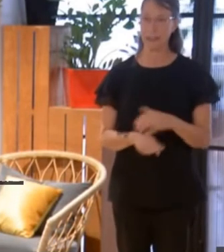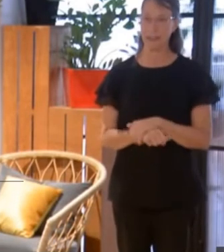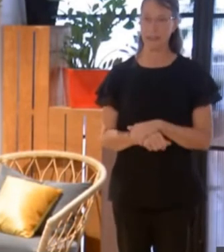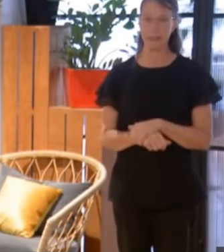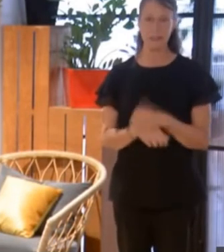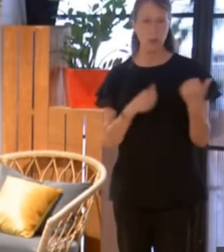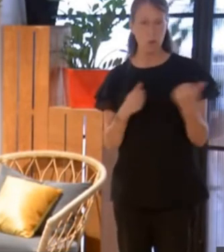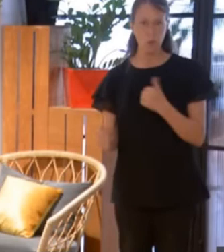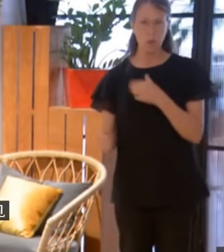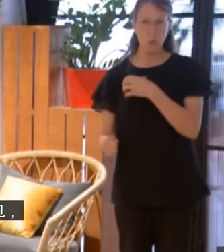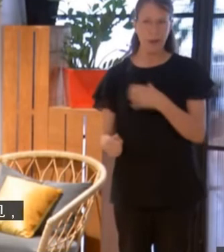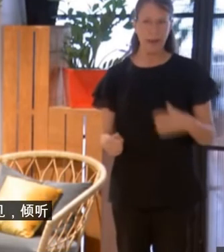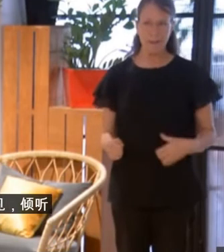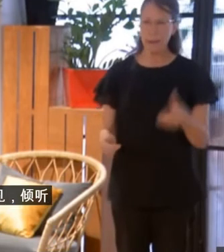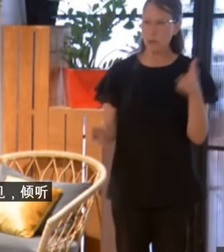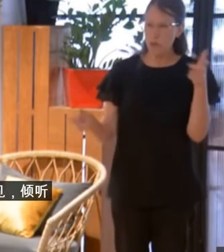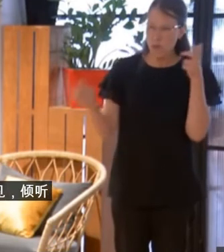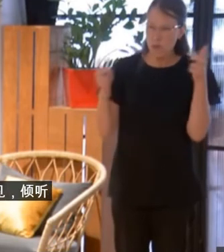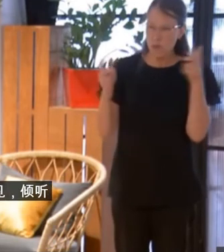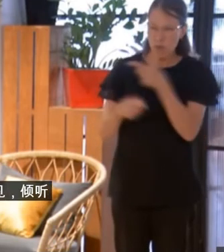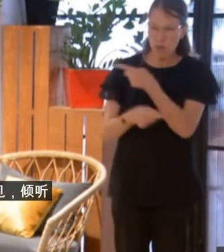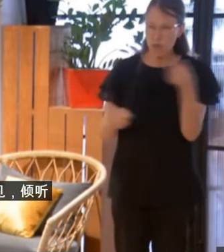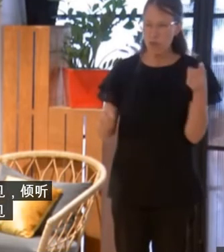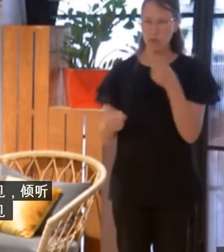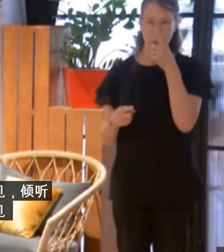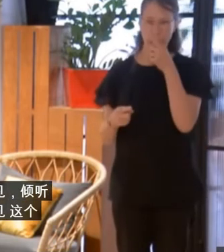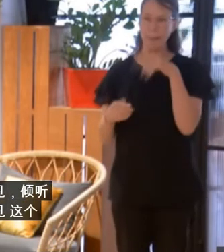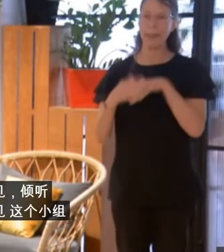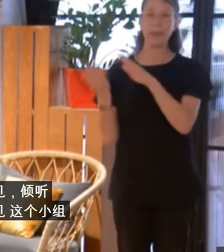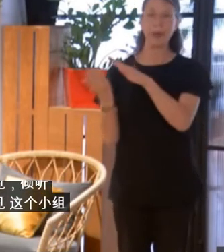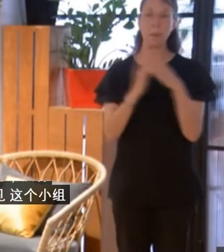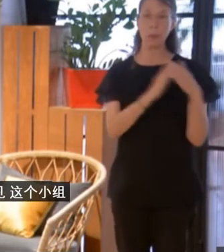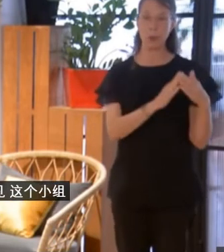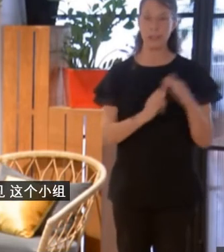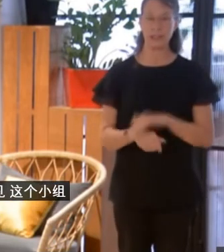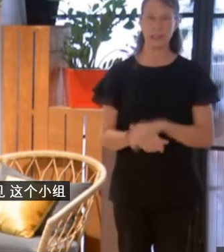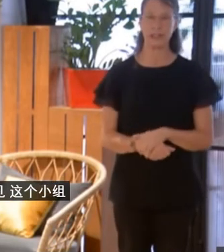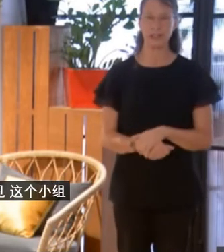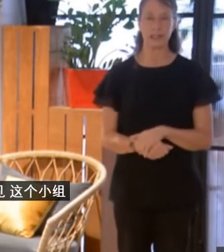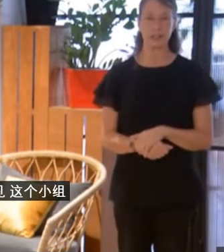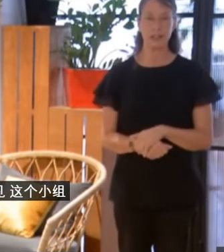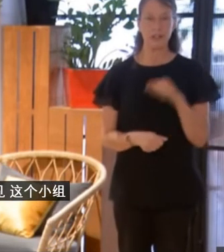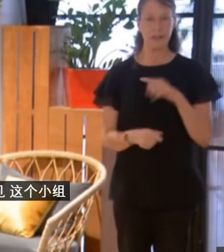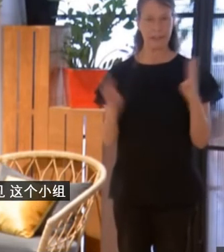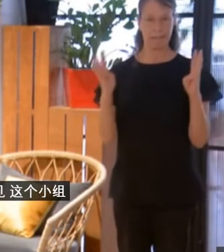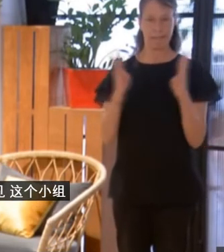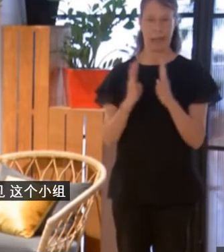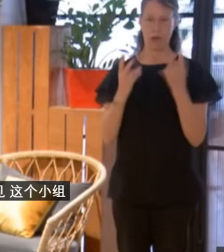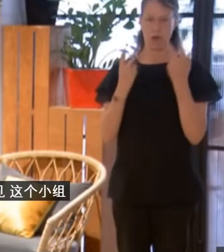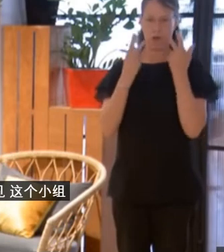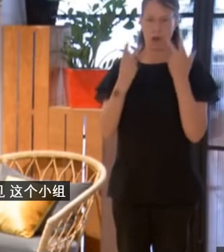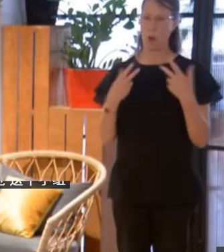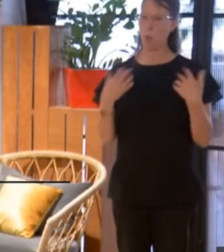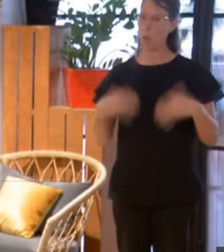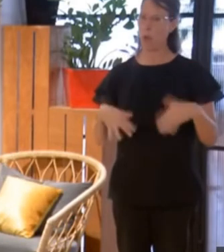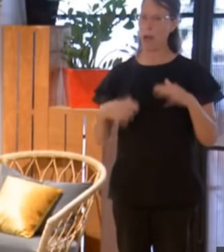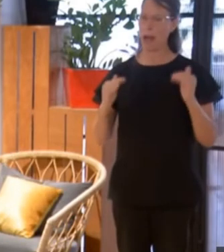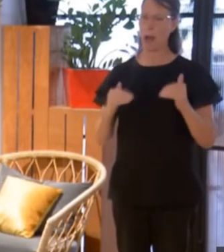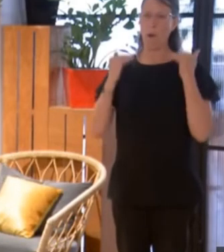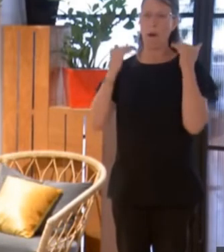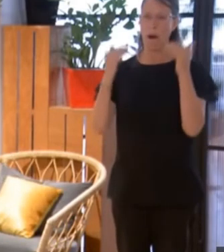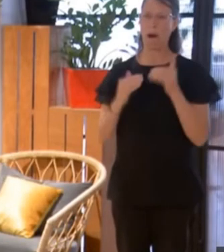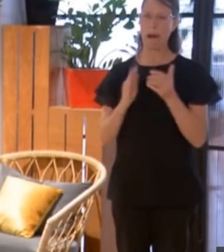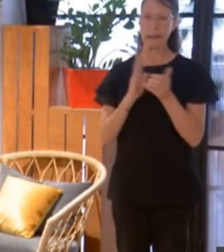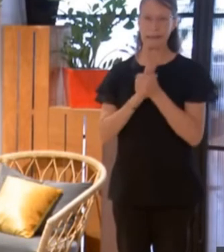listens to people on the ground, and it listens to people that are in this space. This panel reflects a really high calibre of people that are going